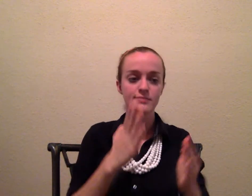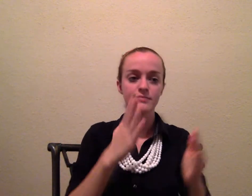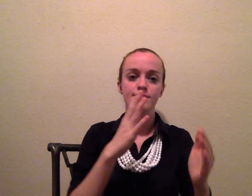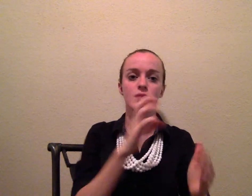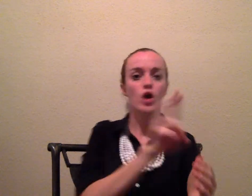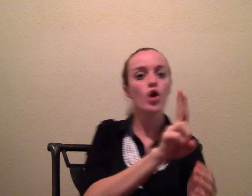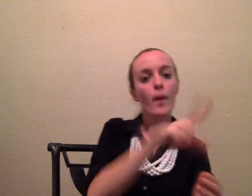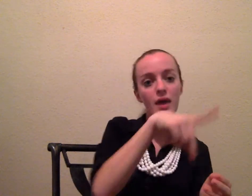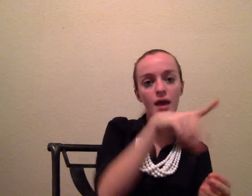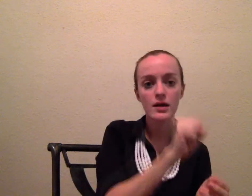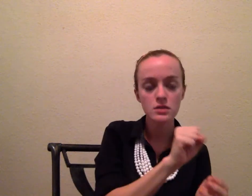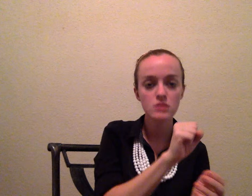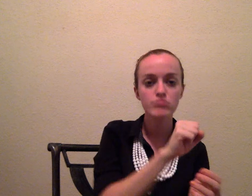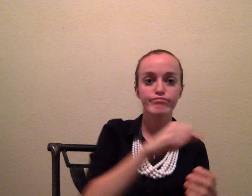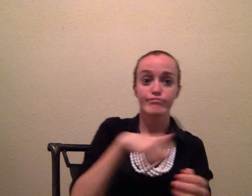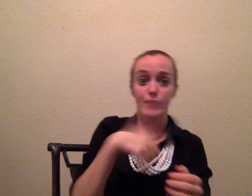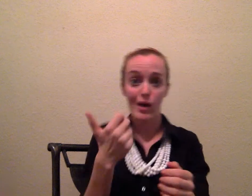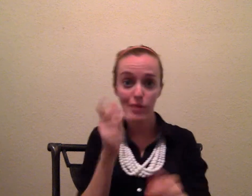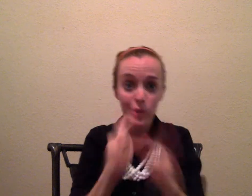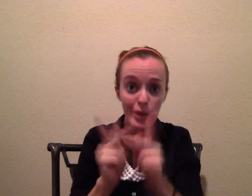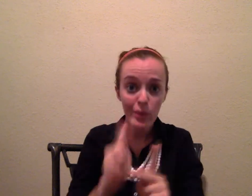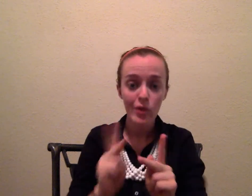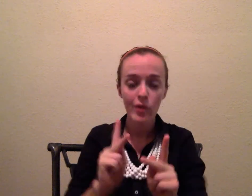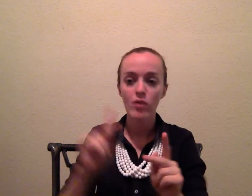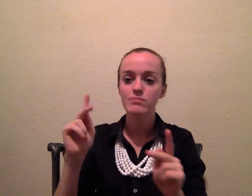Let's translate that. Oh, I'm sorry. And so this is which one is good